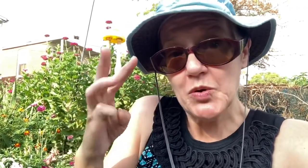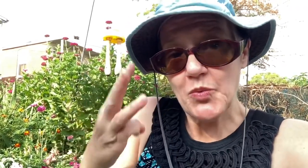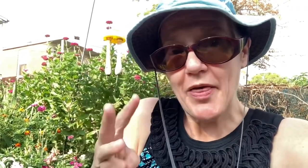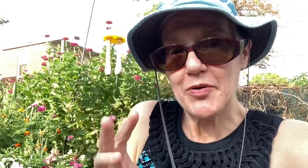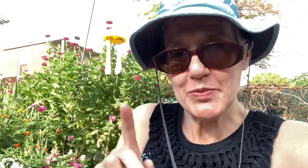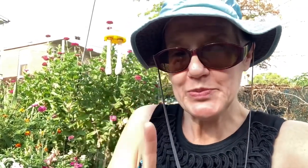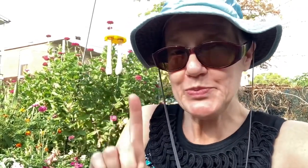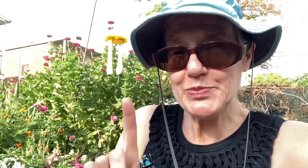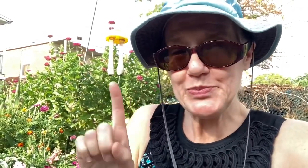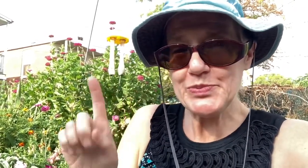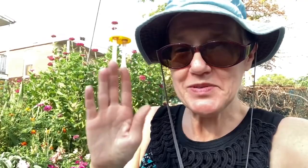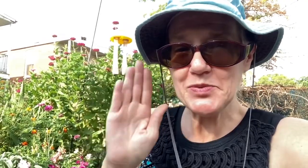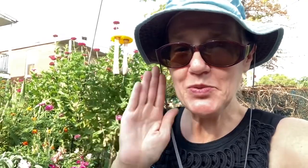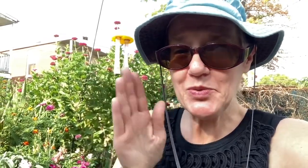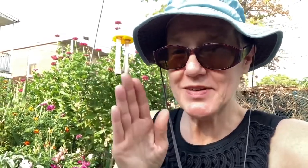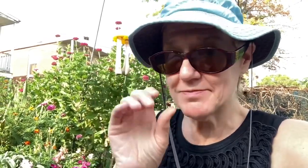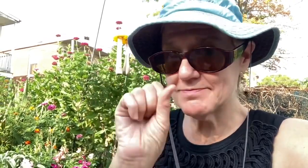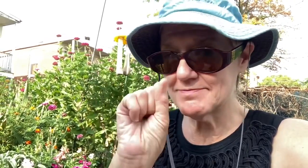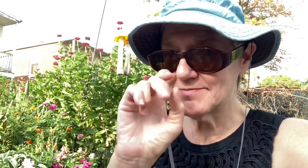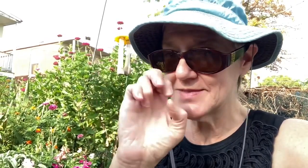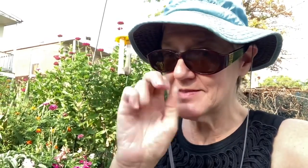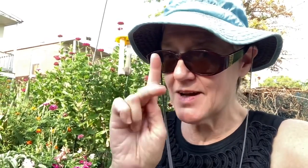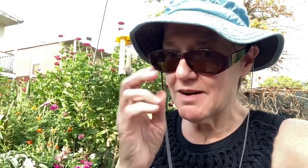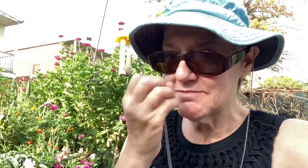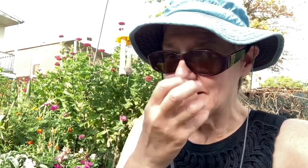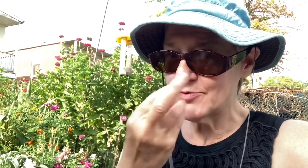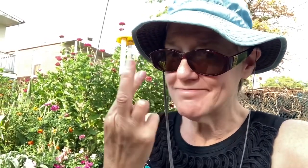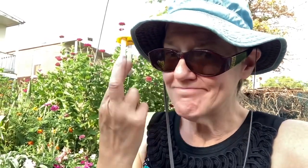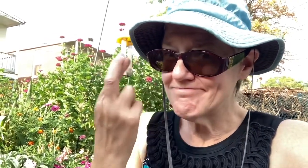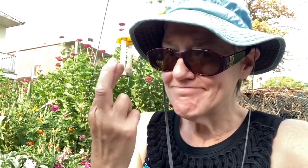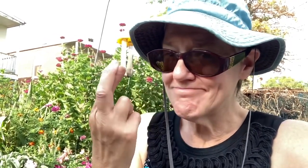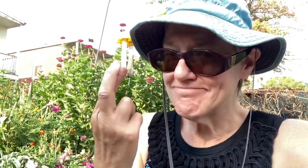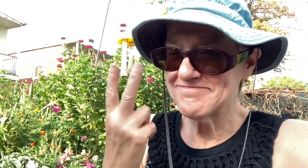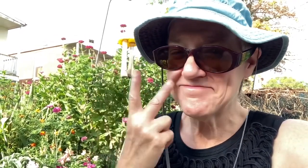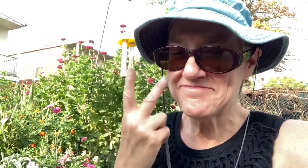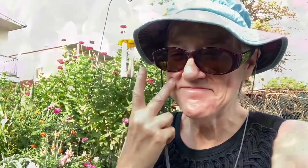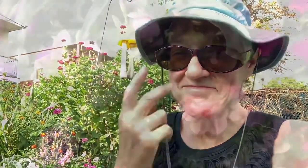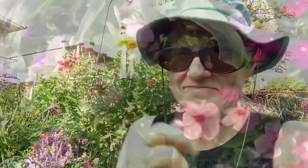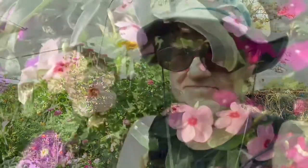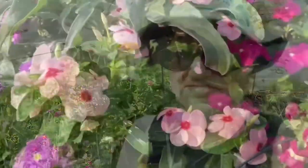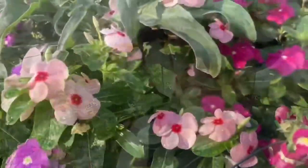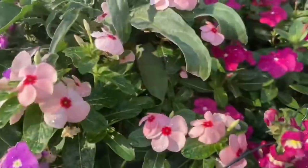weather, they're growing. I hope the stalk blooms.